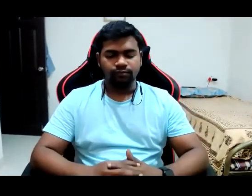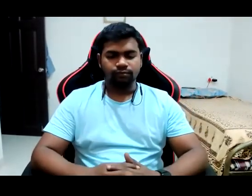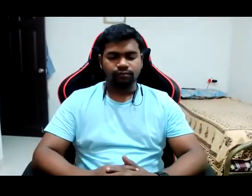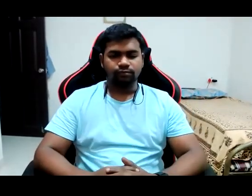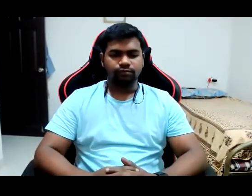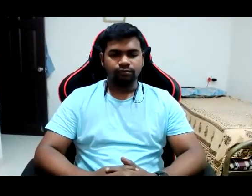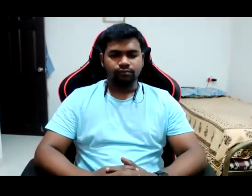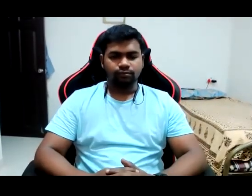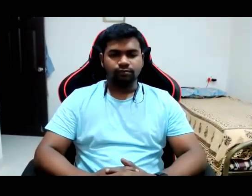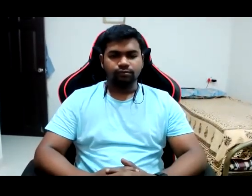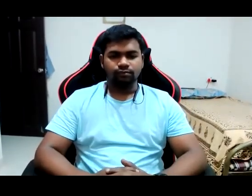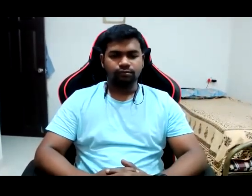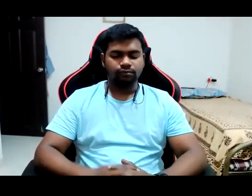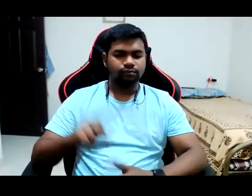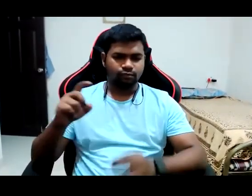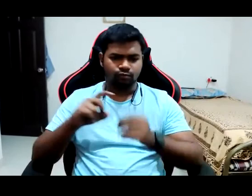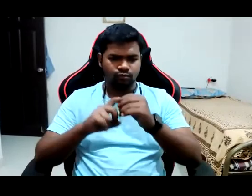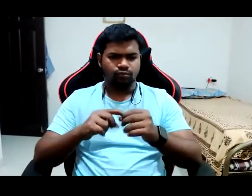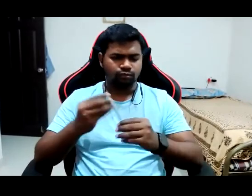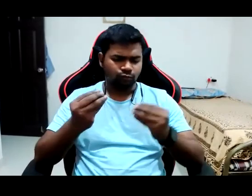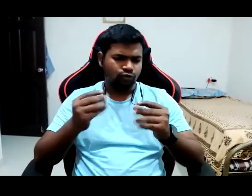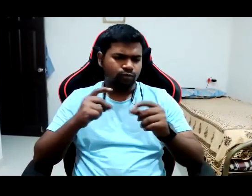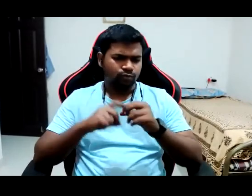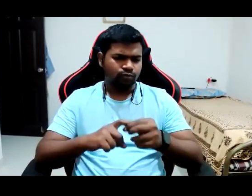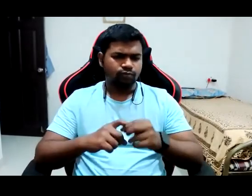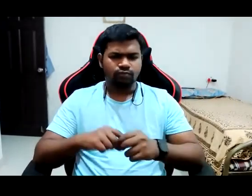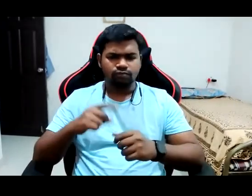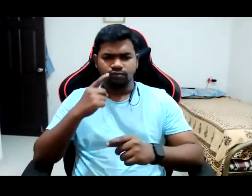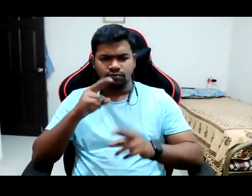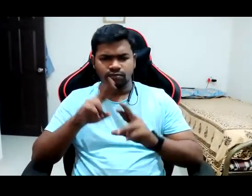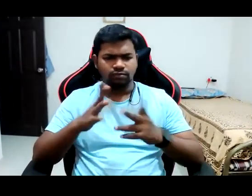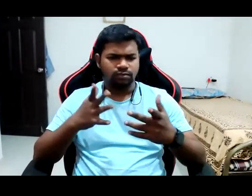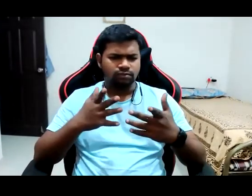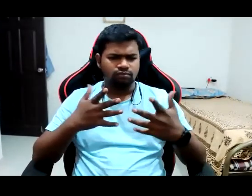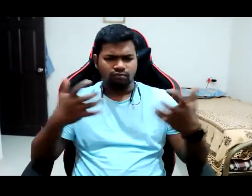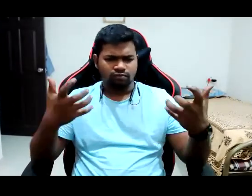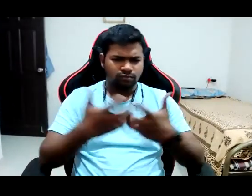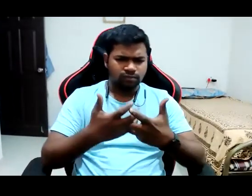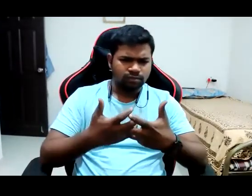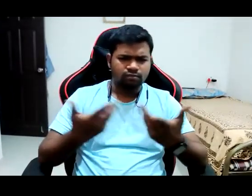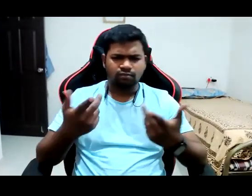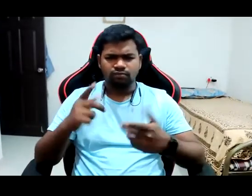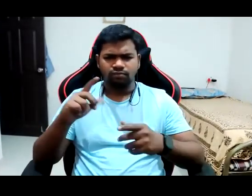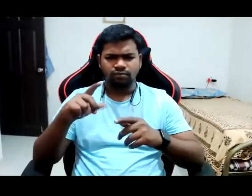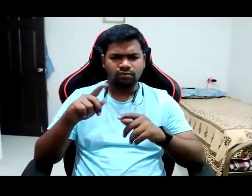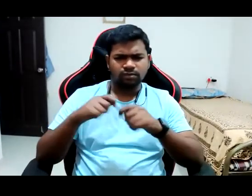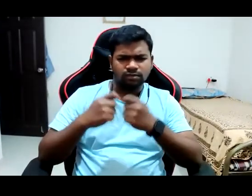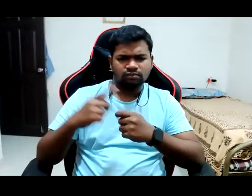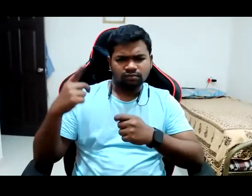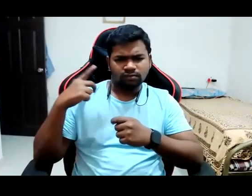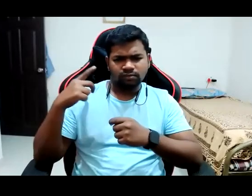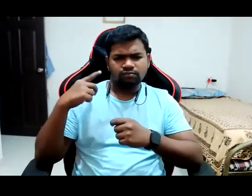Karthik, one small question, I'll take this side. Yes. That is there any concept of kind of team leader or team representative or? Yes. So something